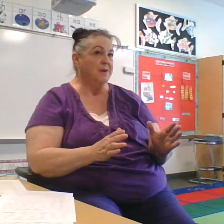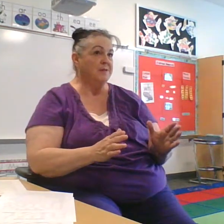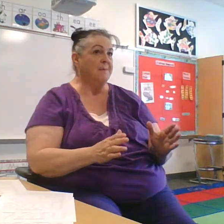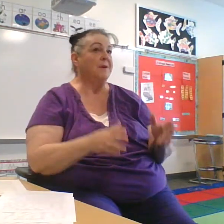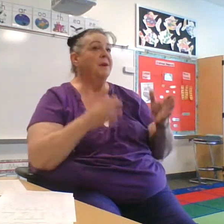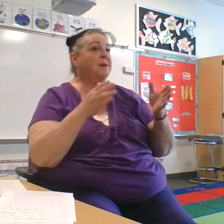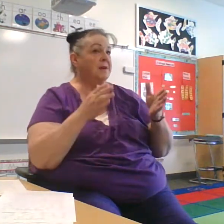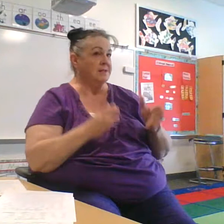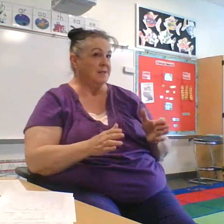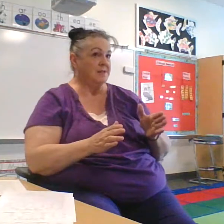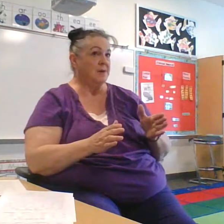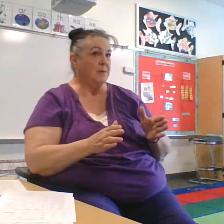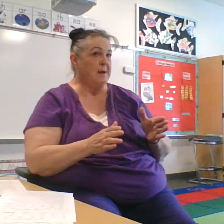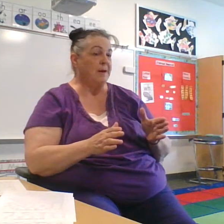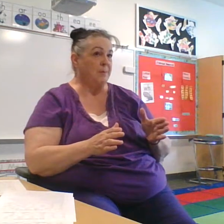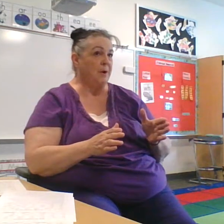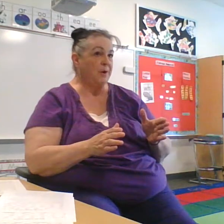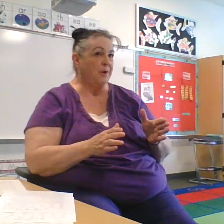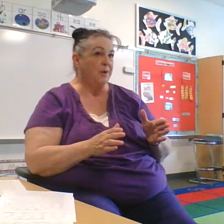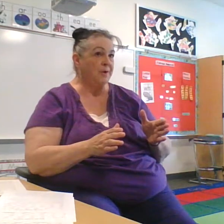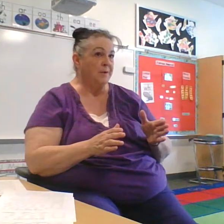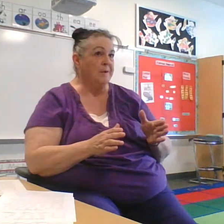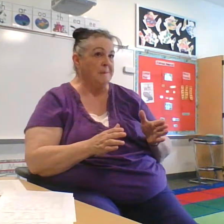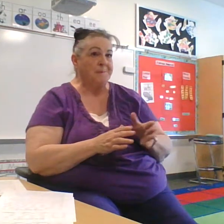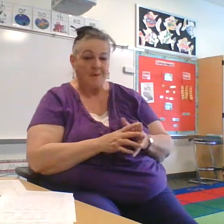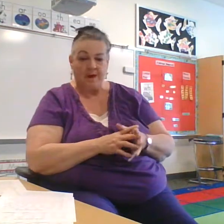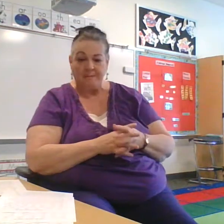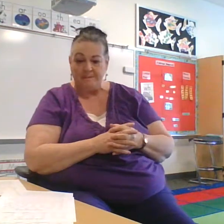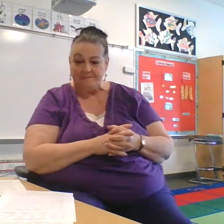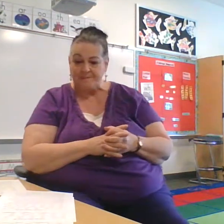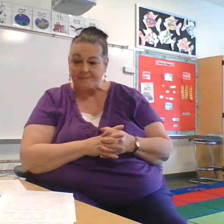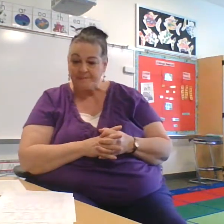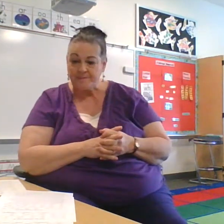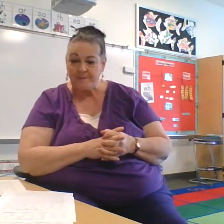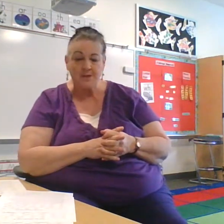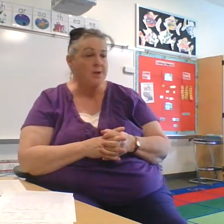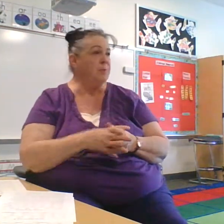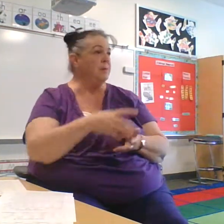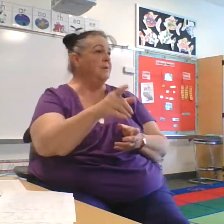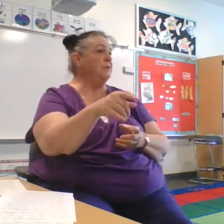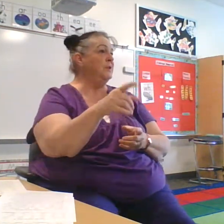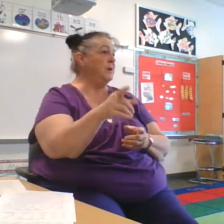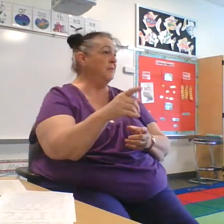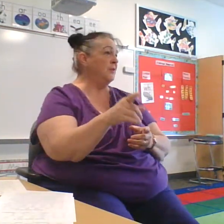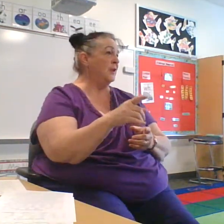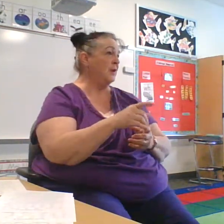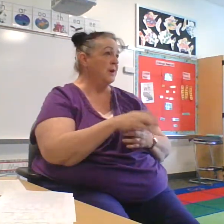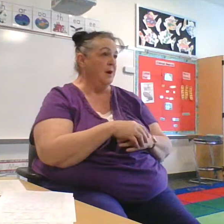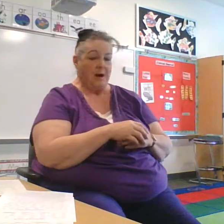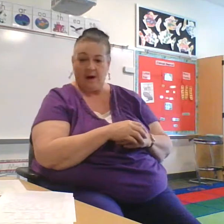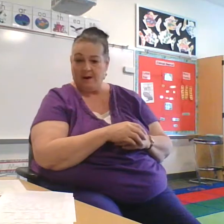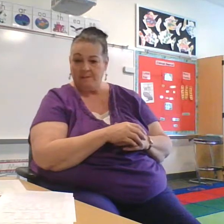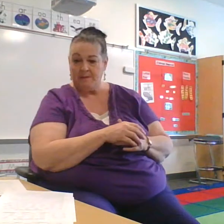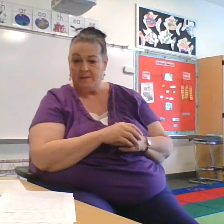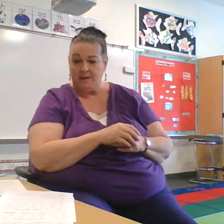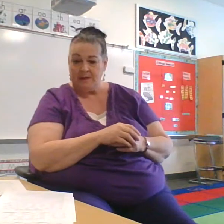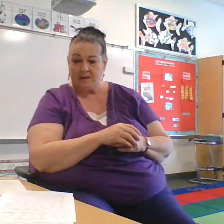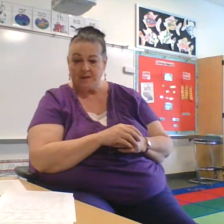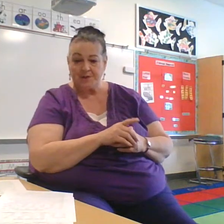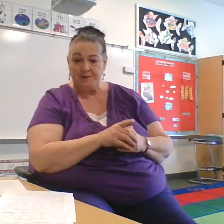something, because this is a grammatical marker. Okay. So we're reviewing for her, because she